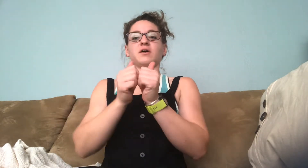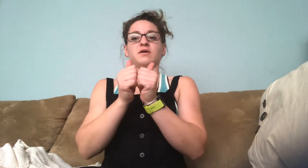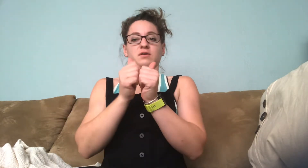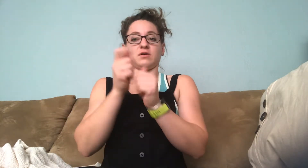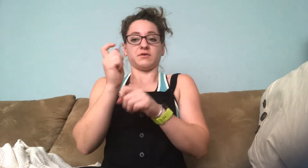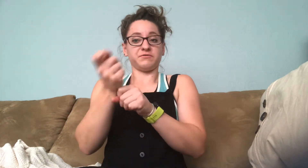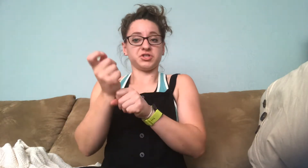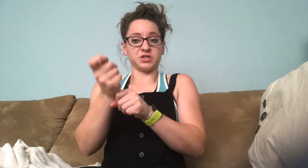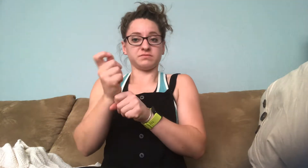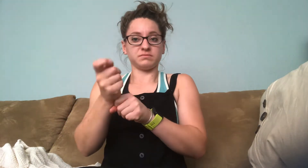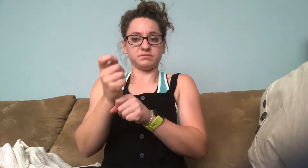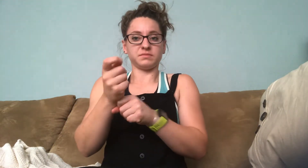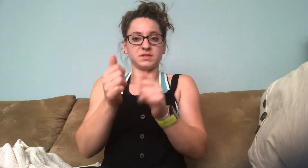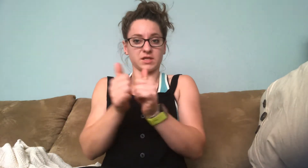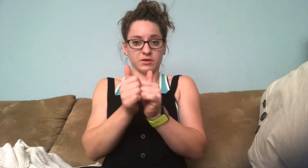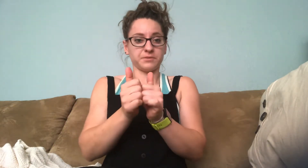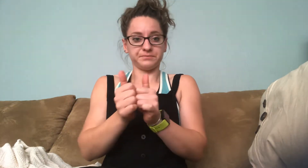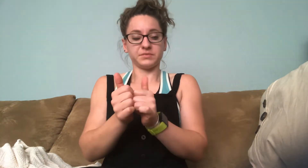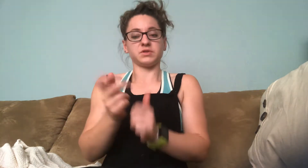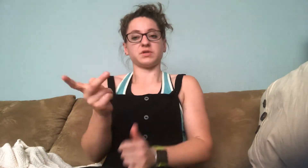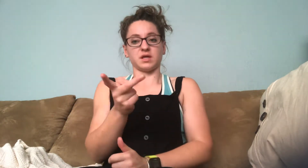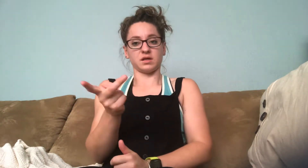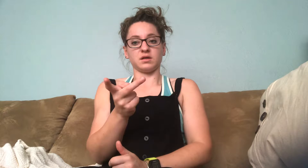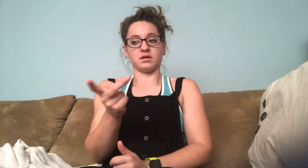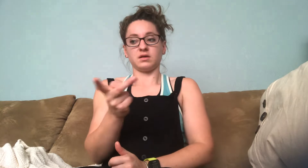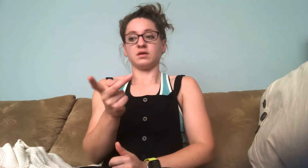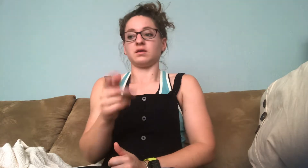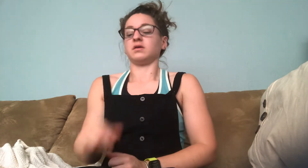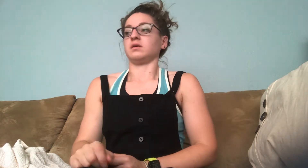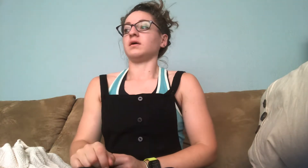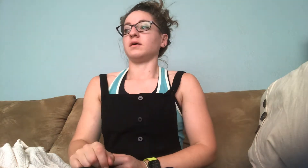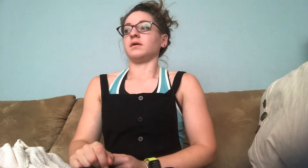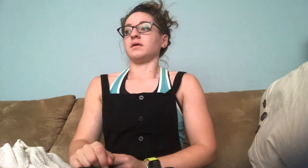go fishing together. So they.